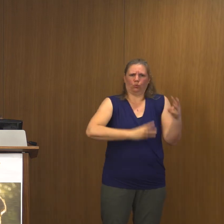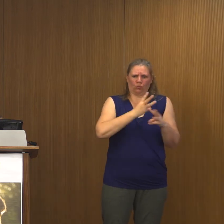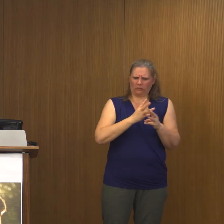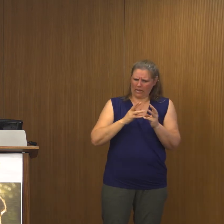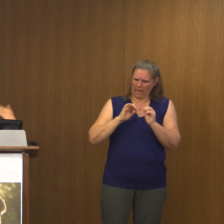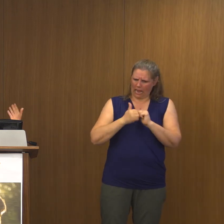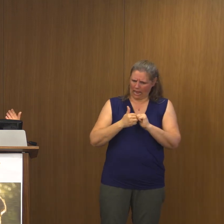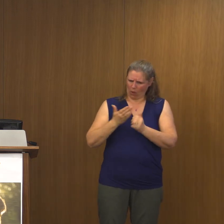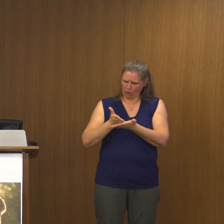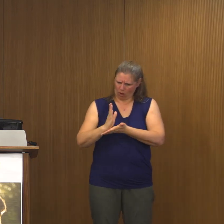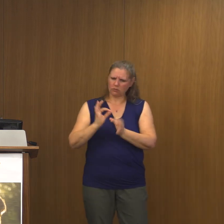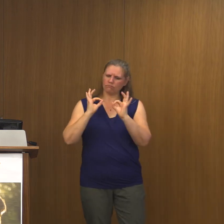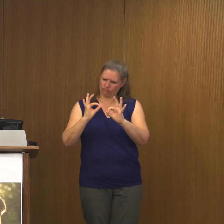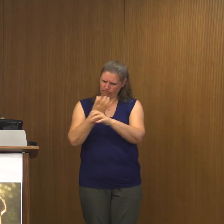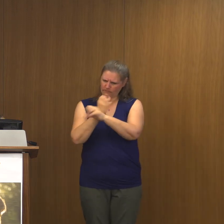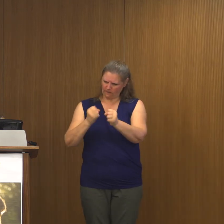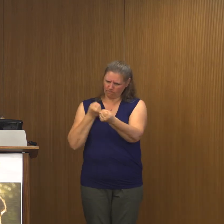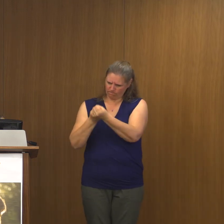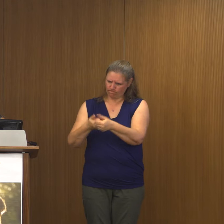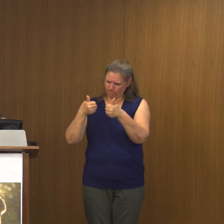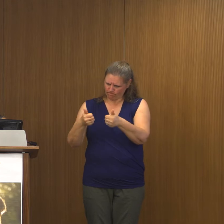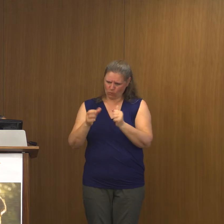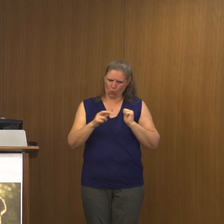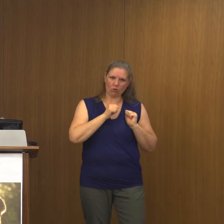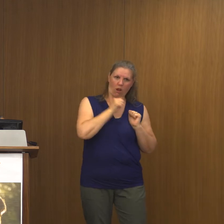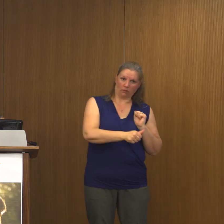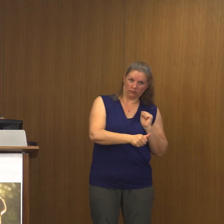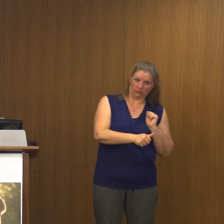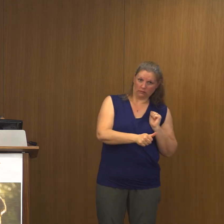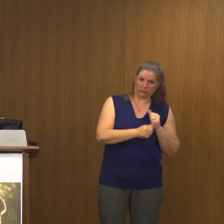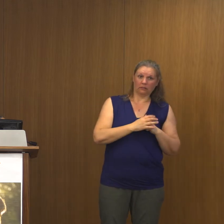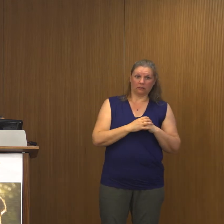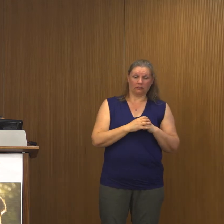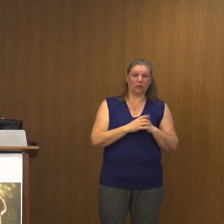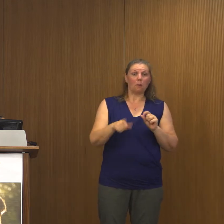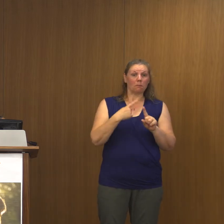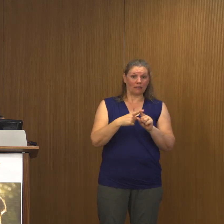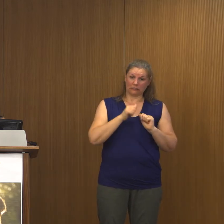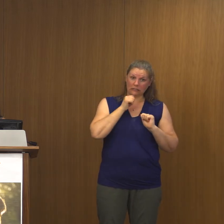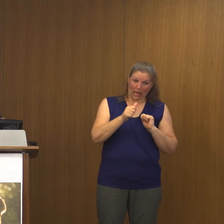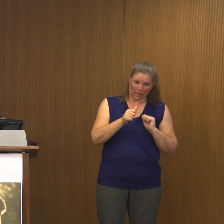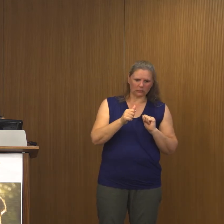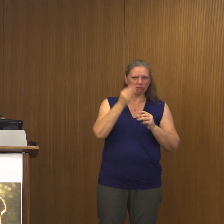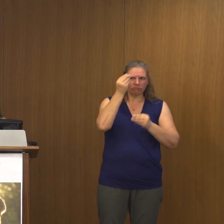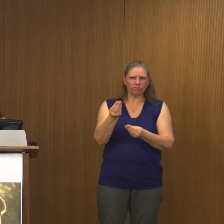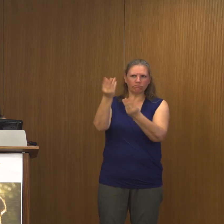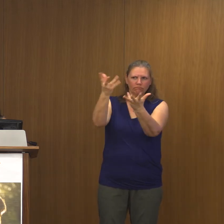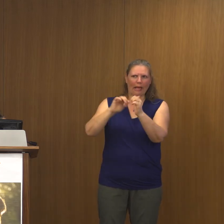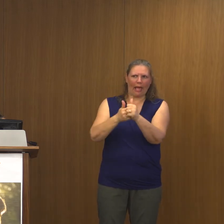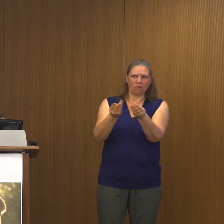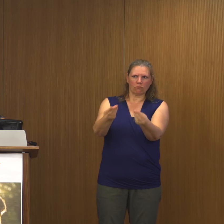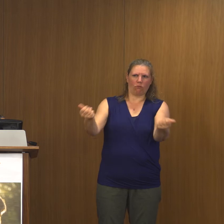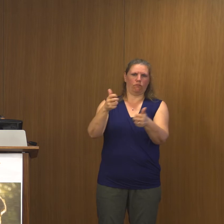rights respected more or less, right? And then more important, what are some solutions that have been tested and